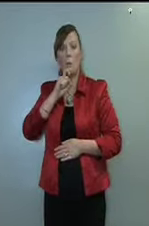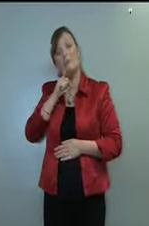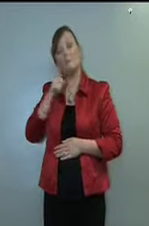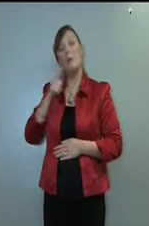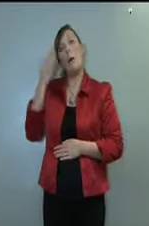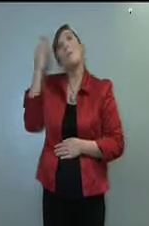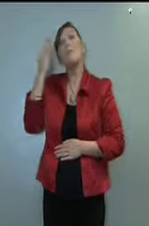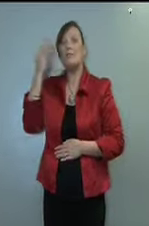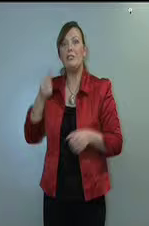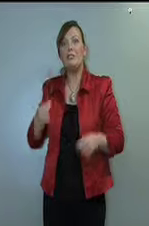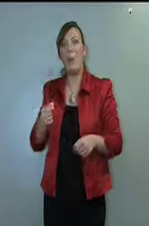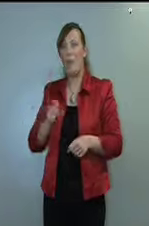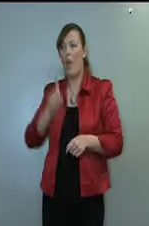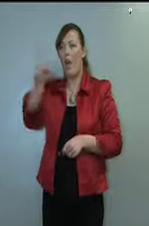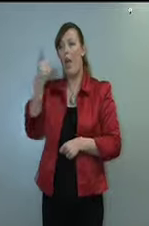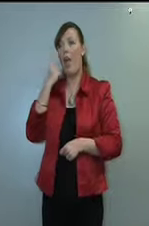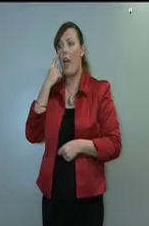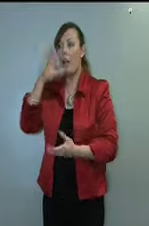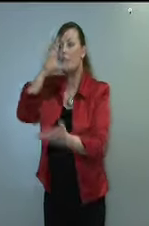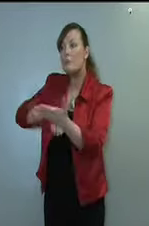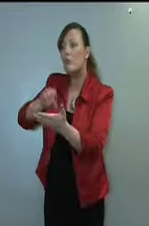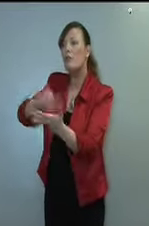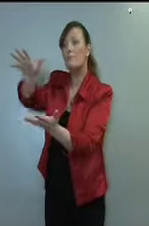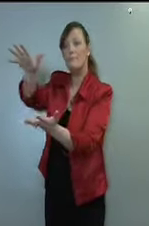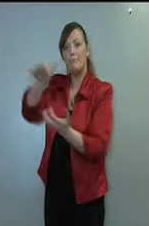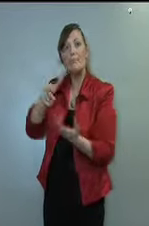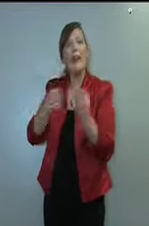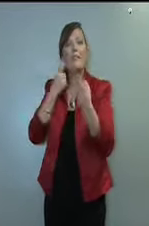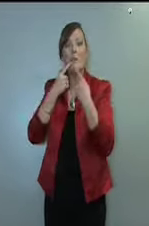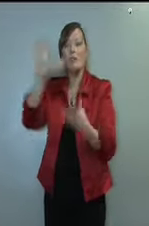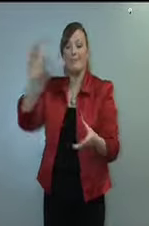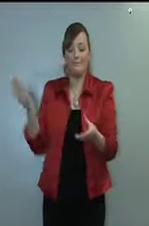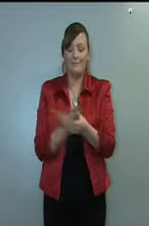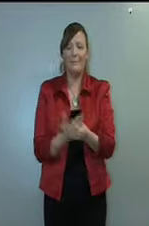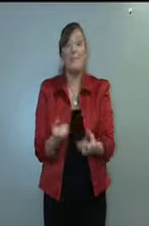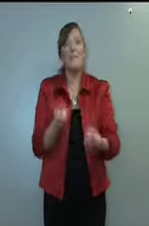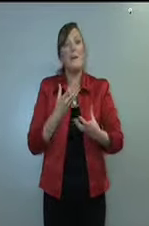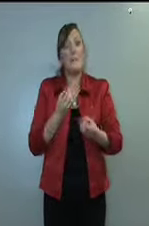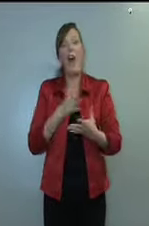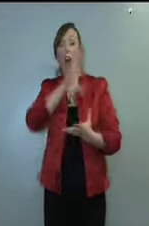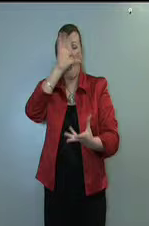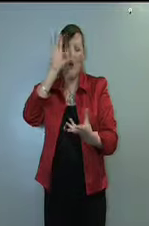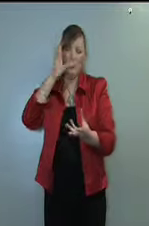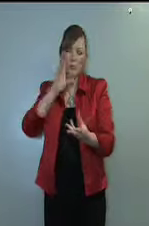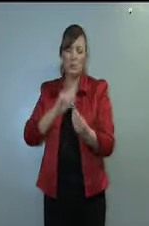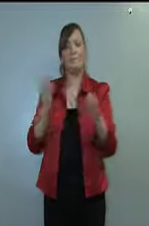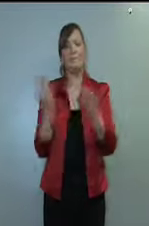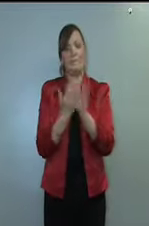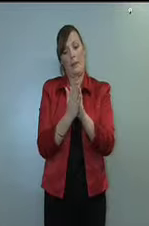further feedback about experiences. We could now put useful information in the guide. 100%